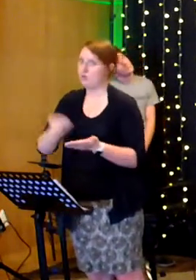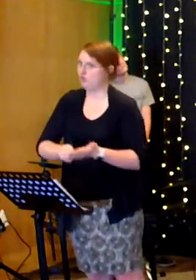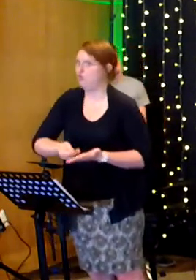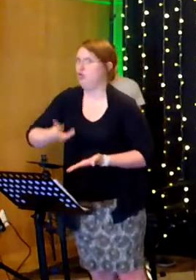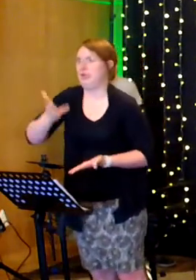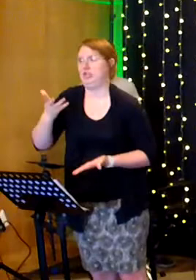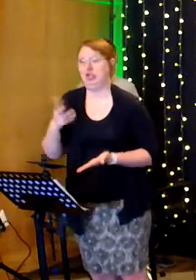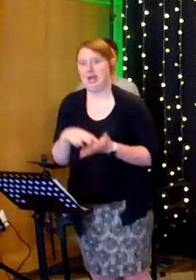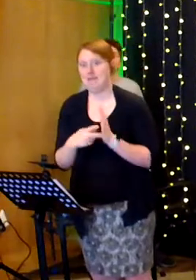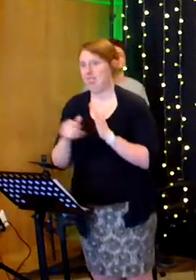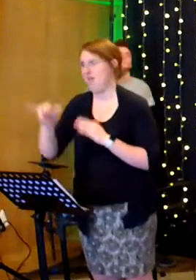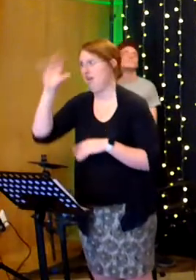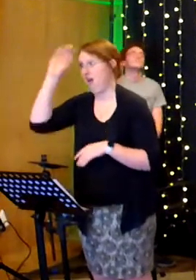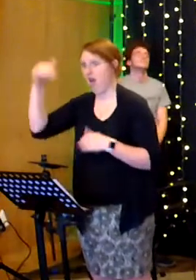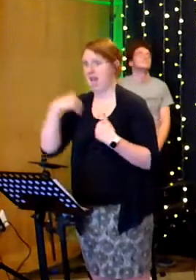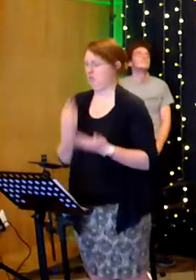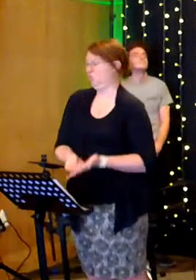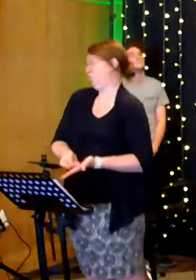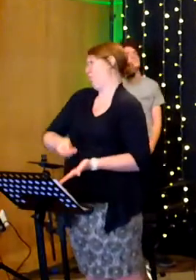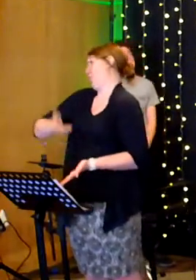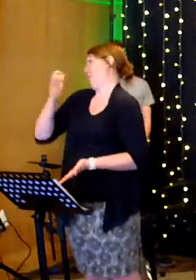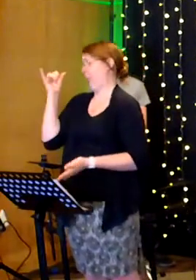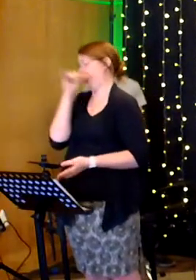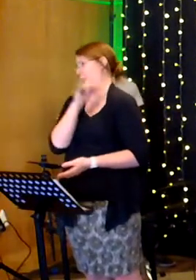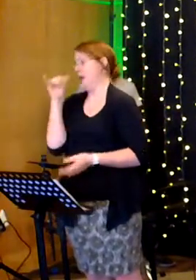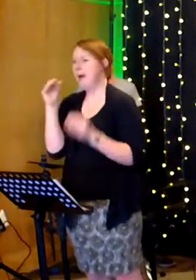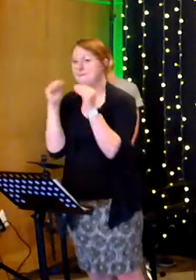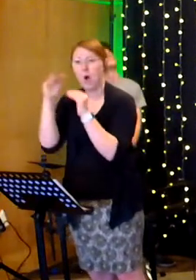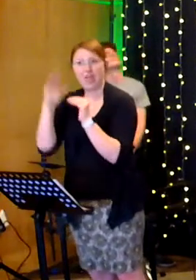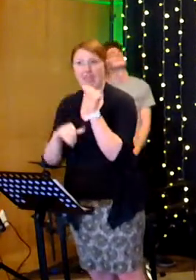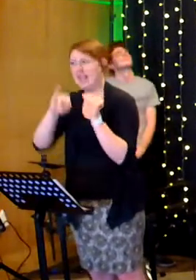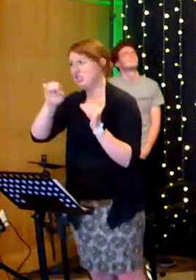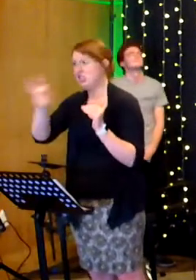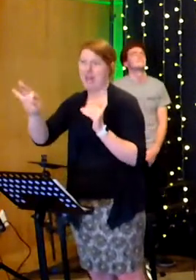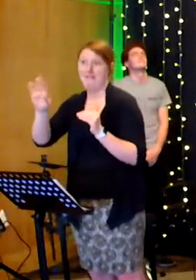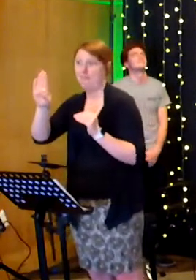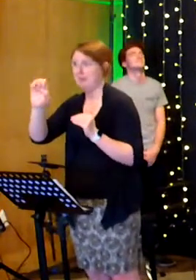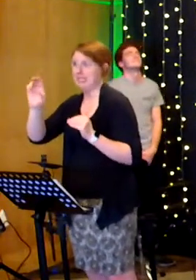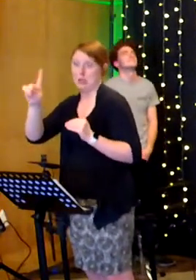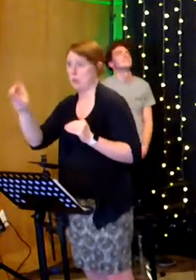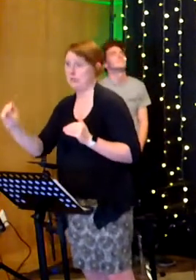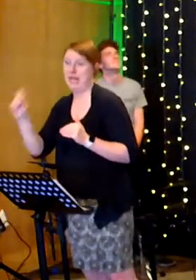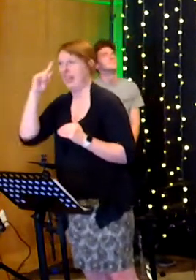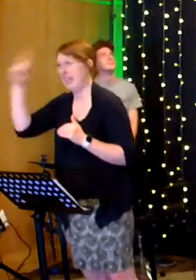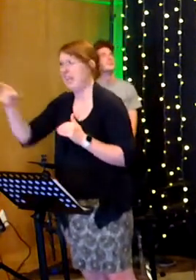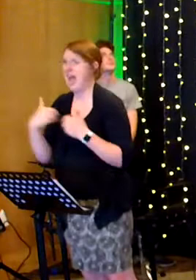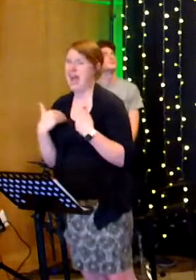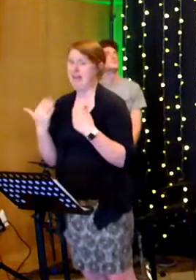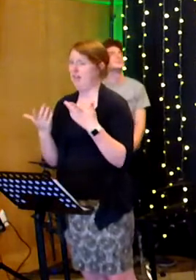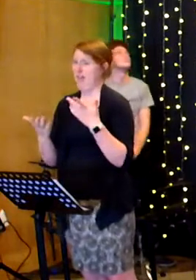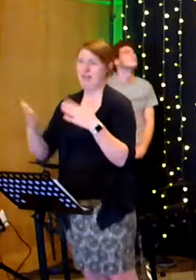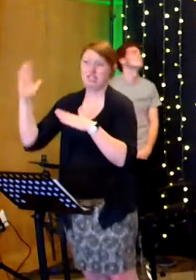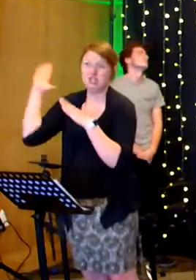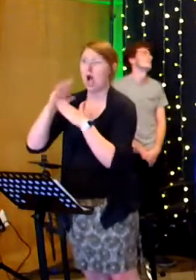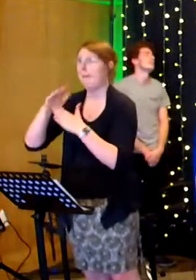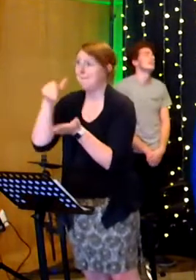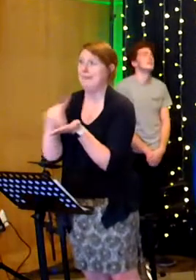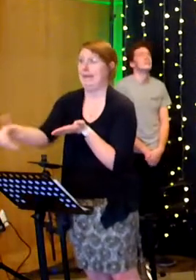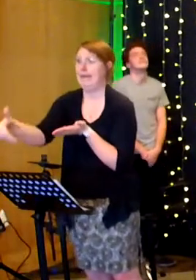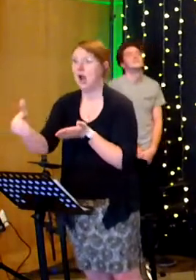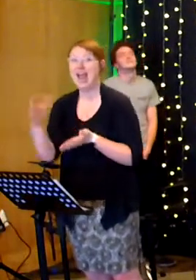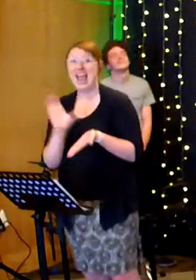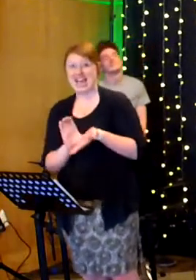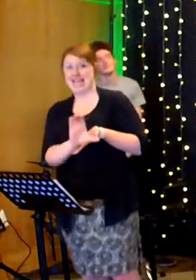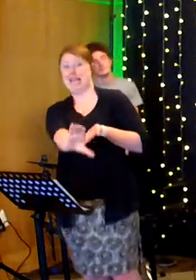mean, that guy had so much money, even more than Jeff Bezos, I think. He was, in his day, he was like the guy. And he gave